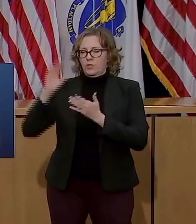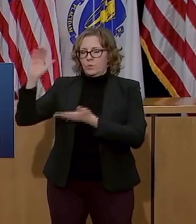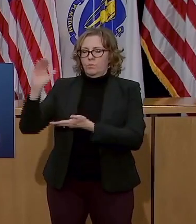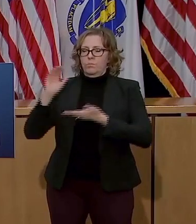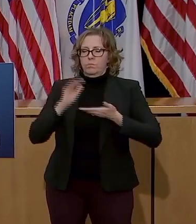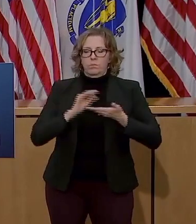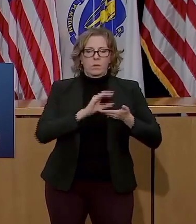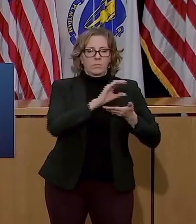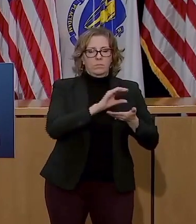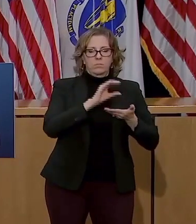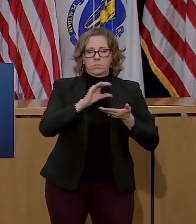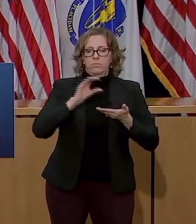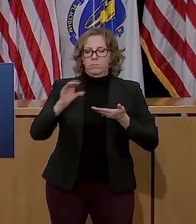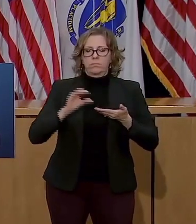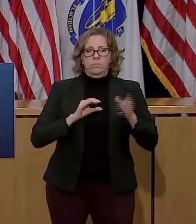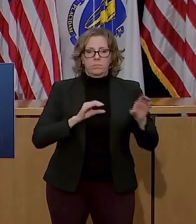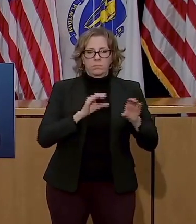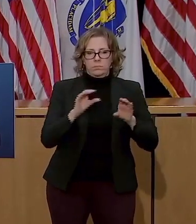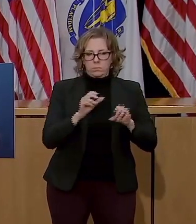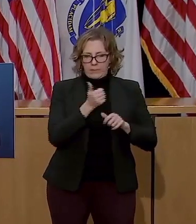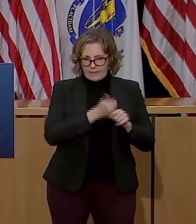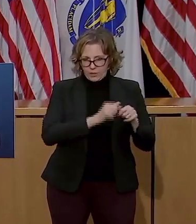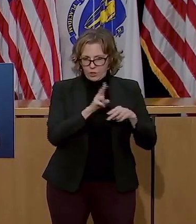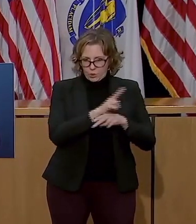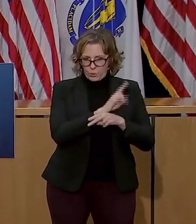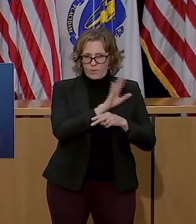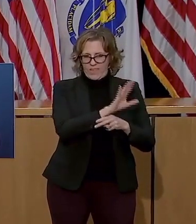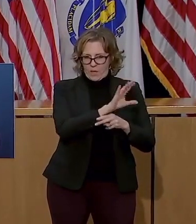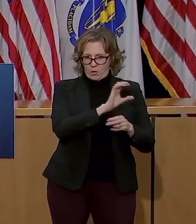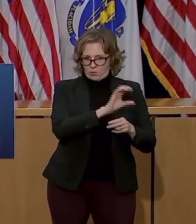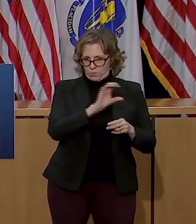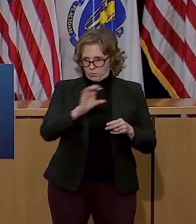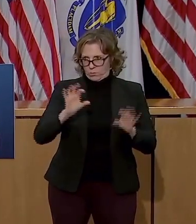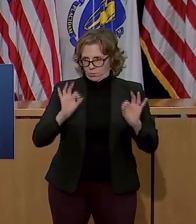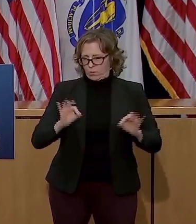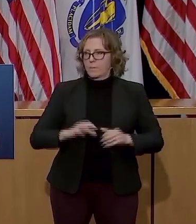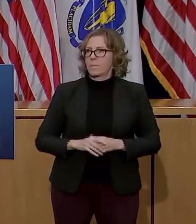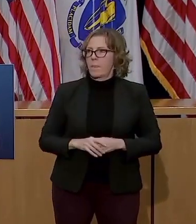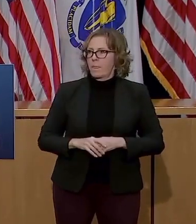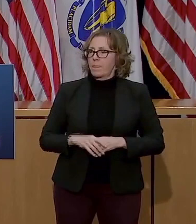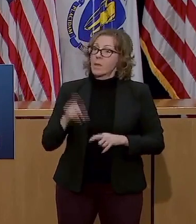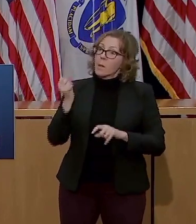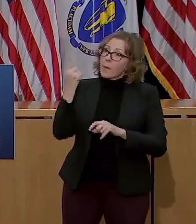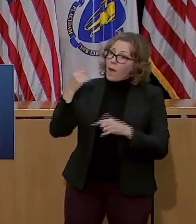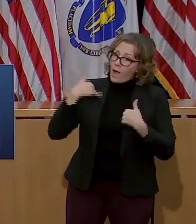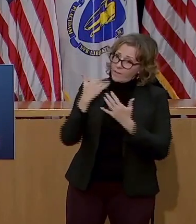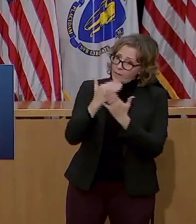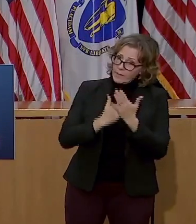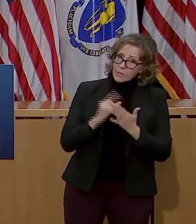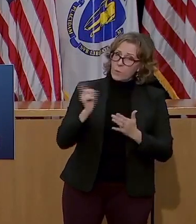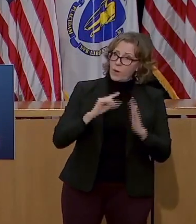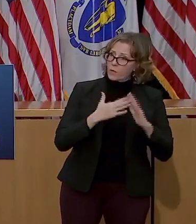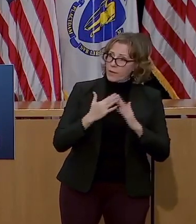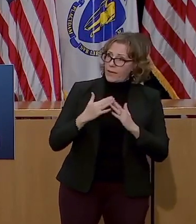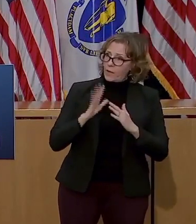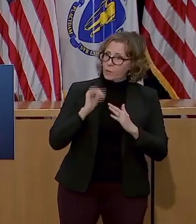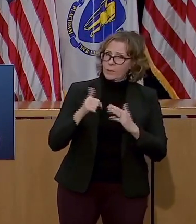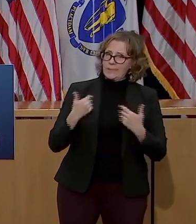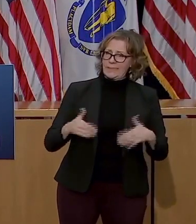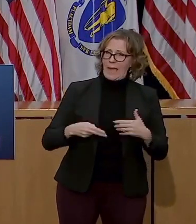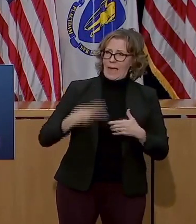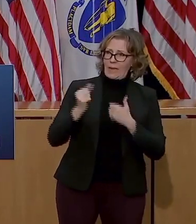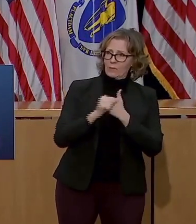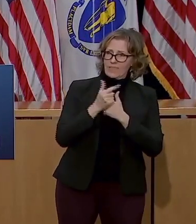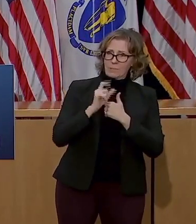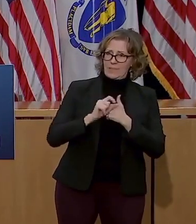make adjustments, but we are committed to that 20%. Will you have a formal list of towns and cities that qualify? We have a map. We have a map that